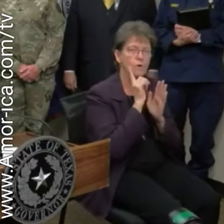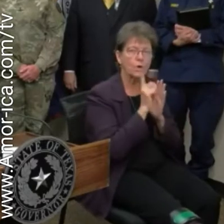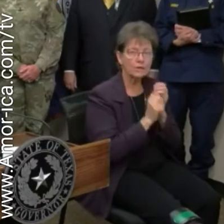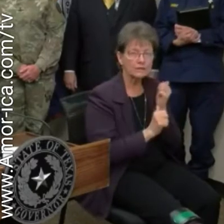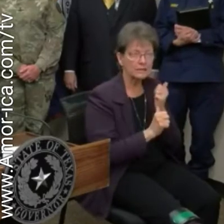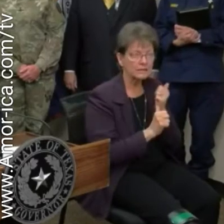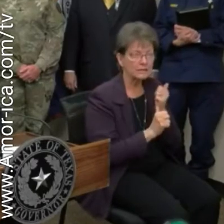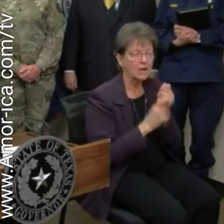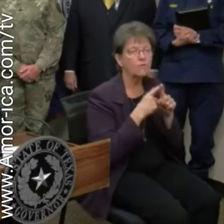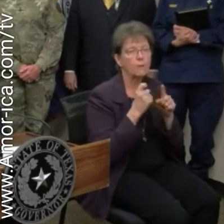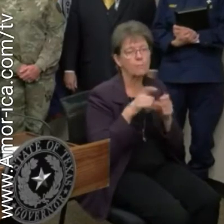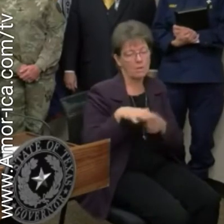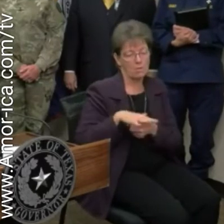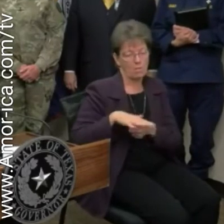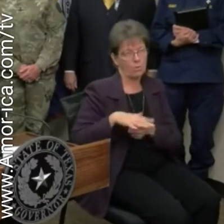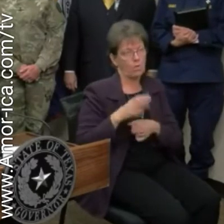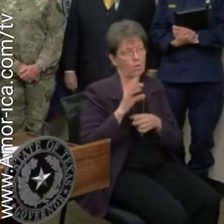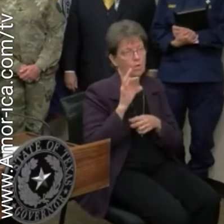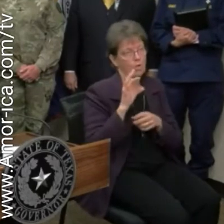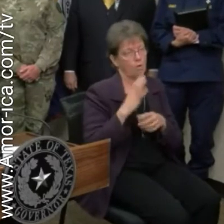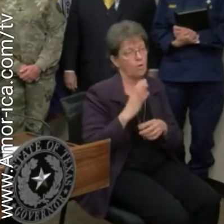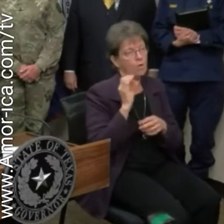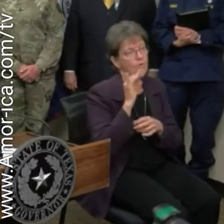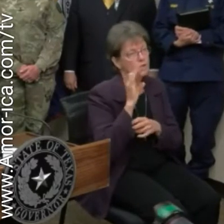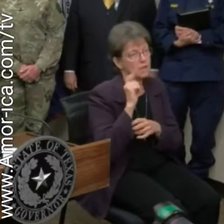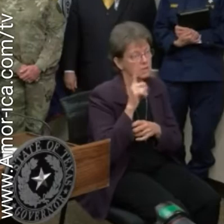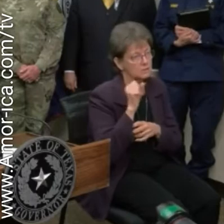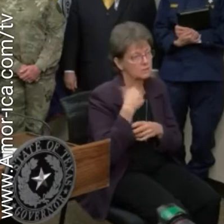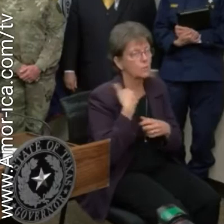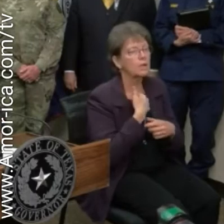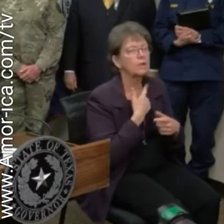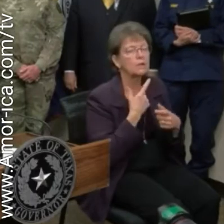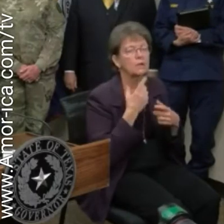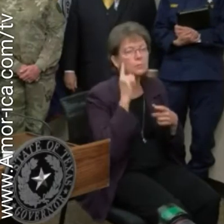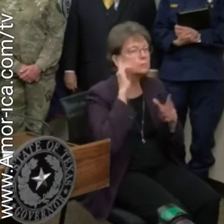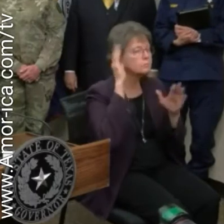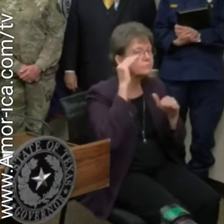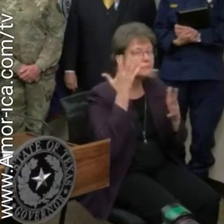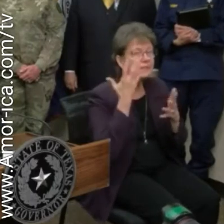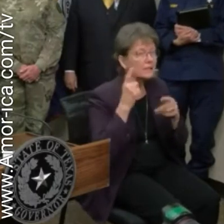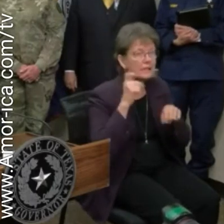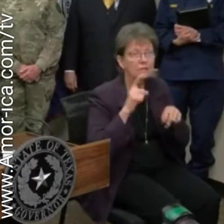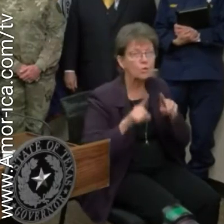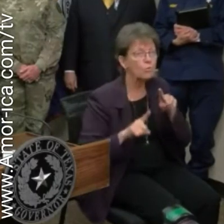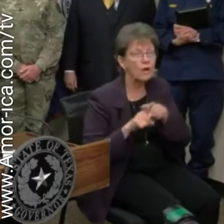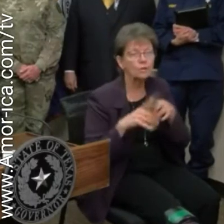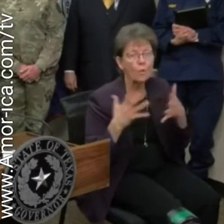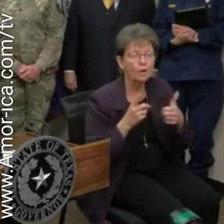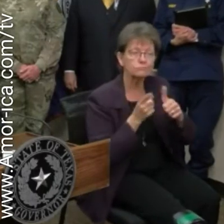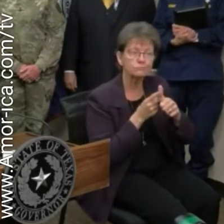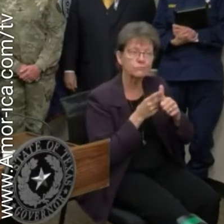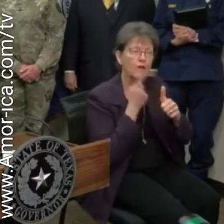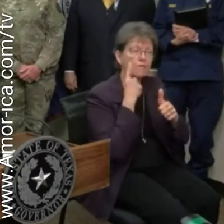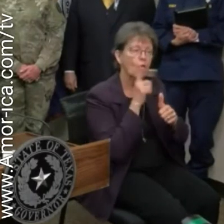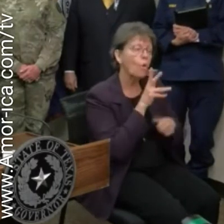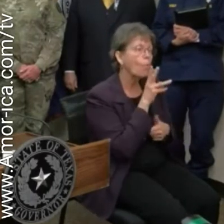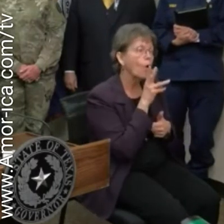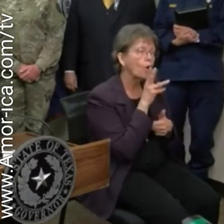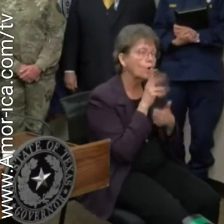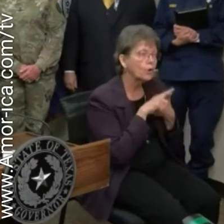assistance by local officials. We anticipate the following needs to arise. One is for